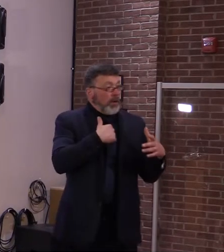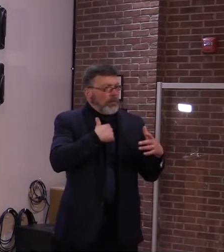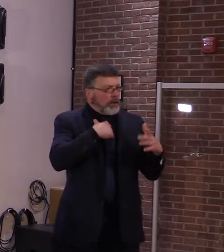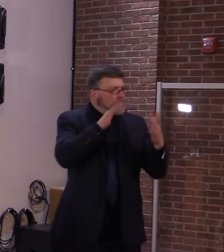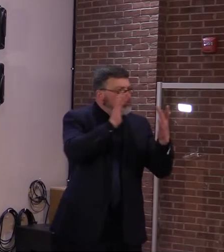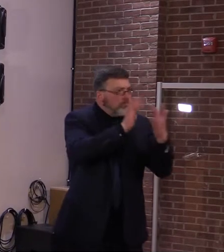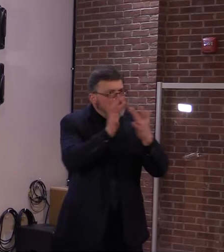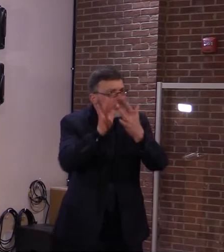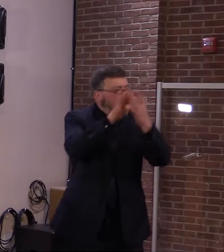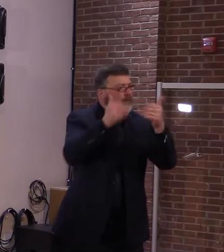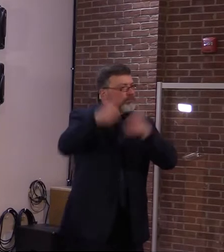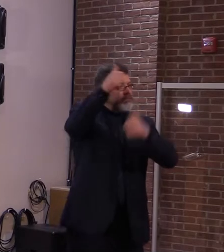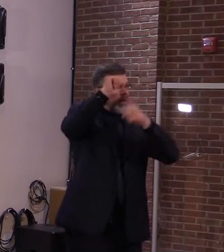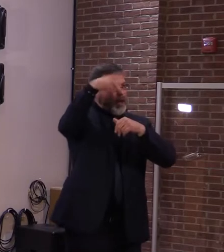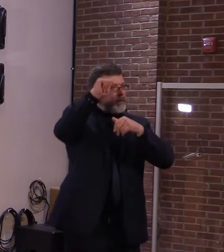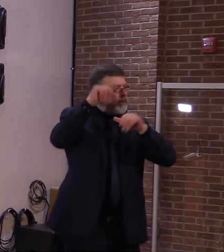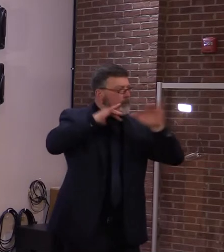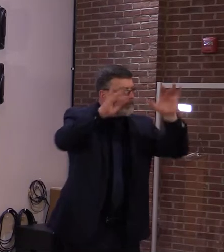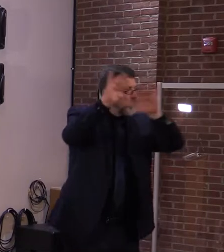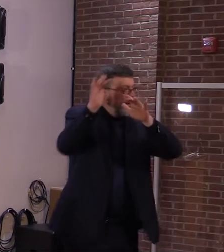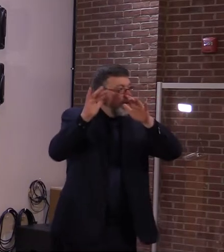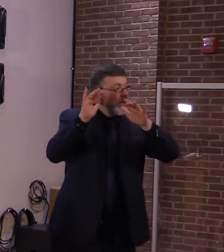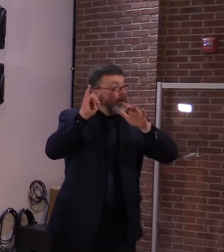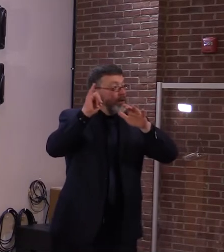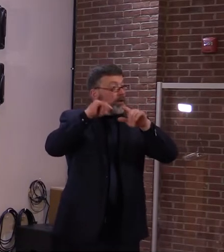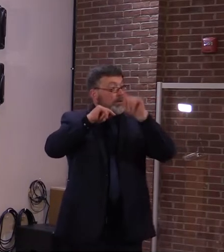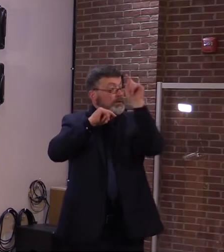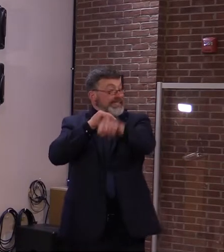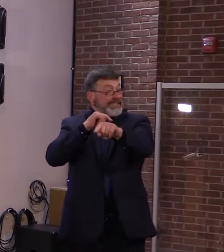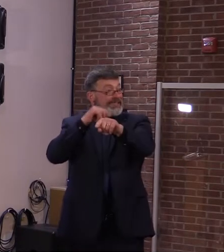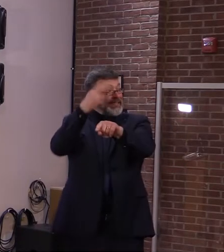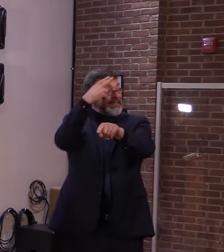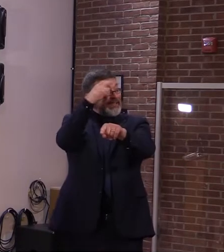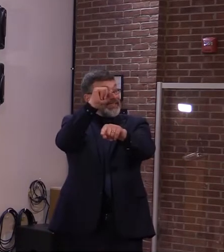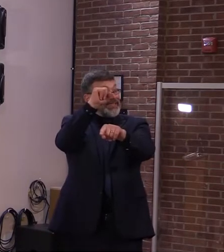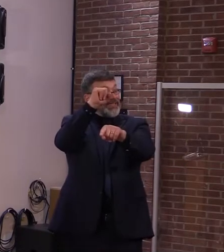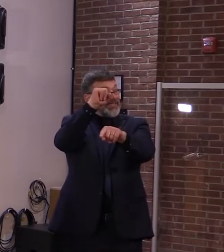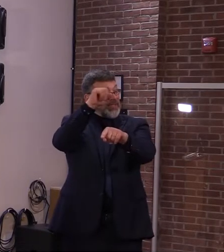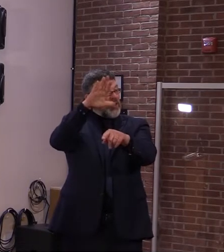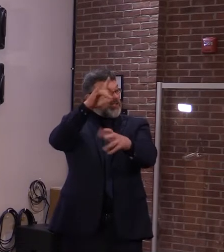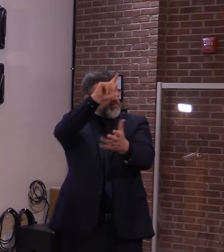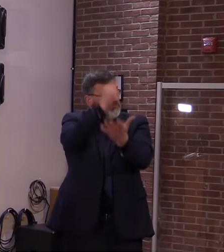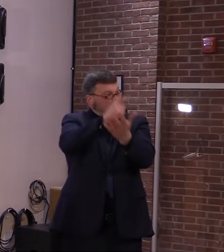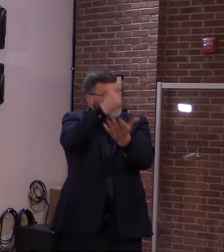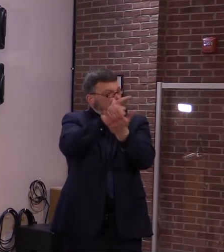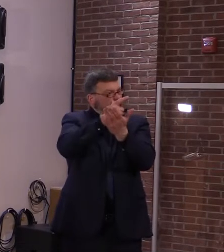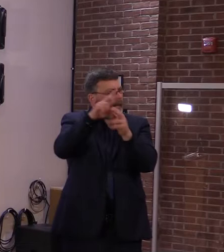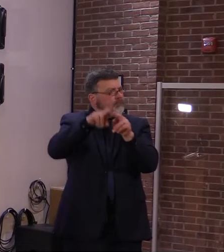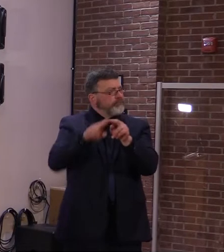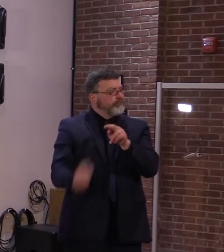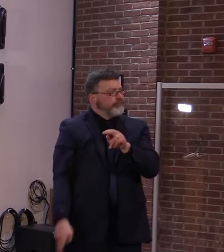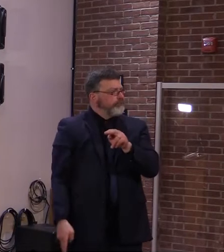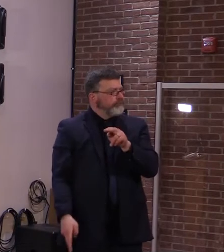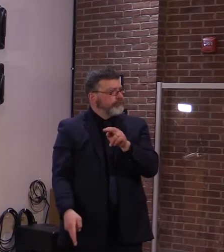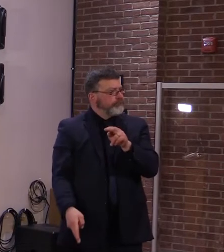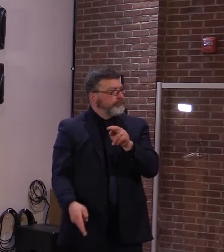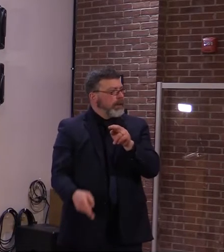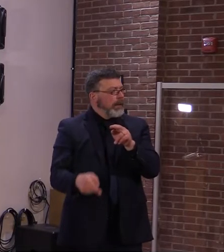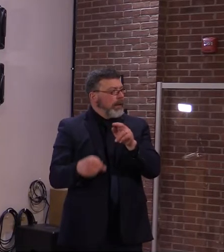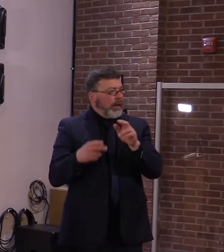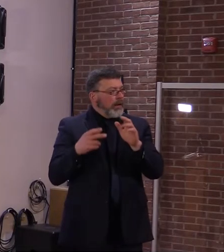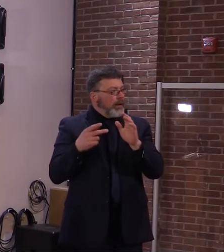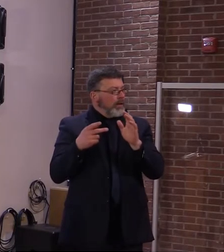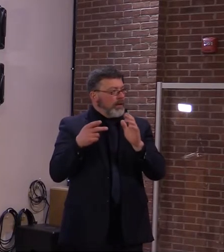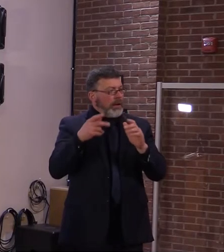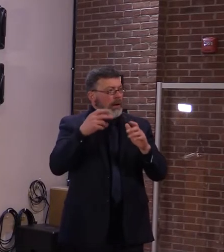particularly progress towards high school graduation, but I expect that conversation will emerge here in the next week or so as districts come back